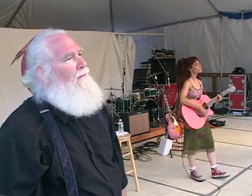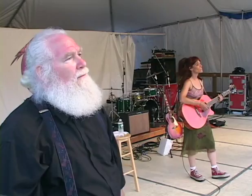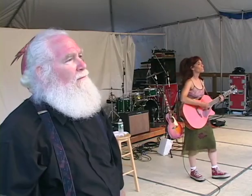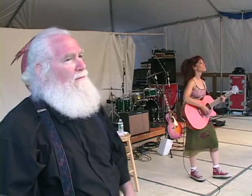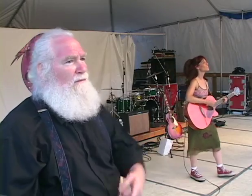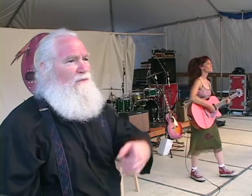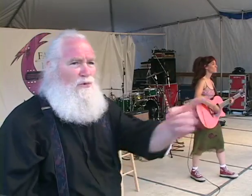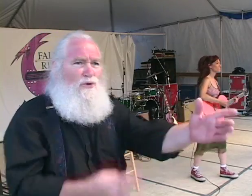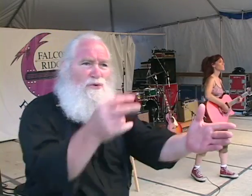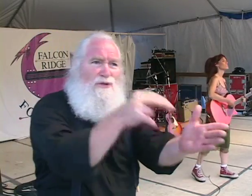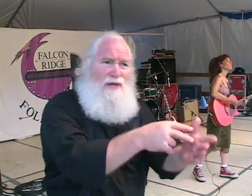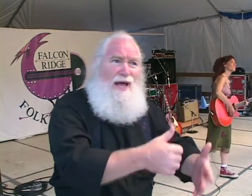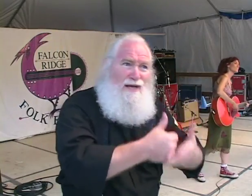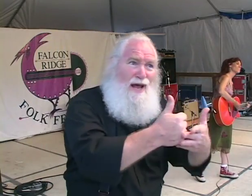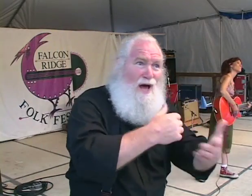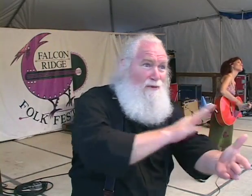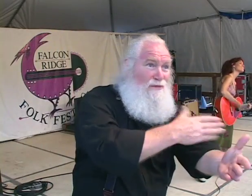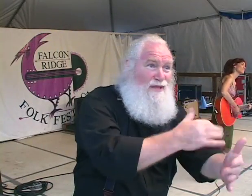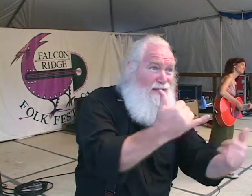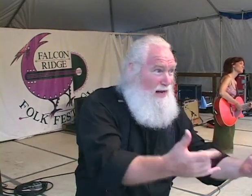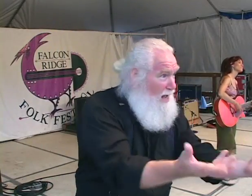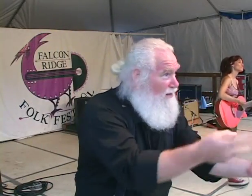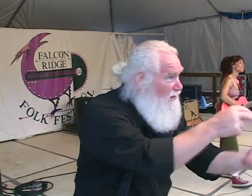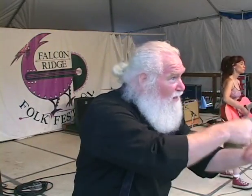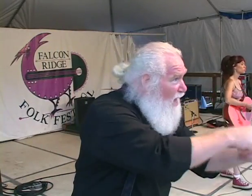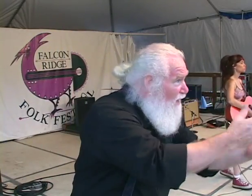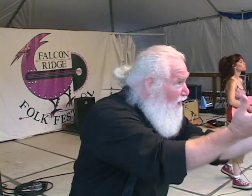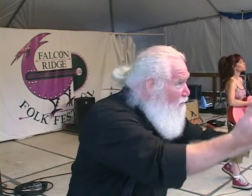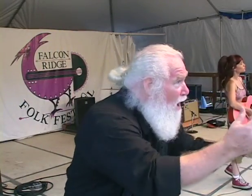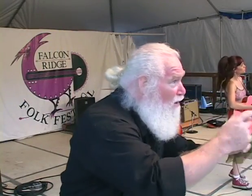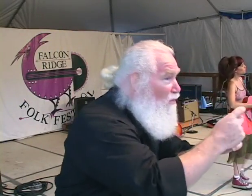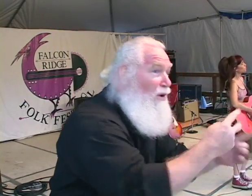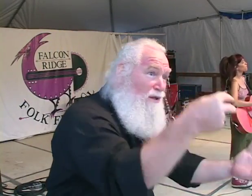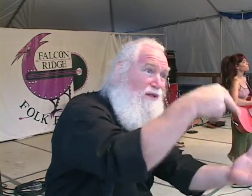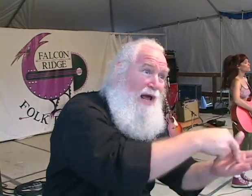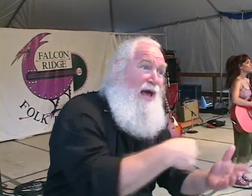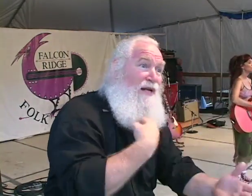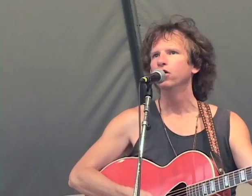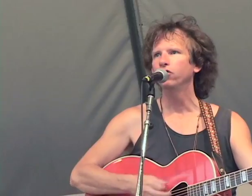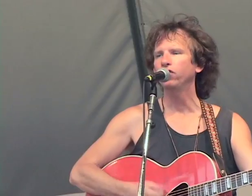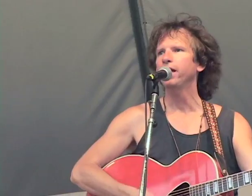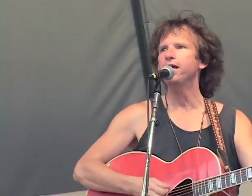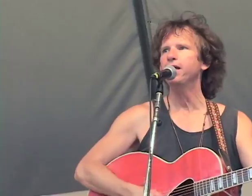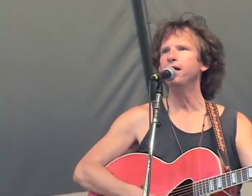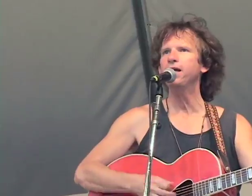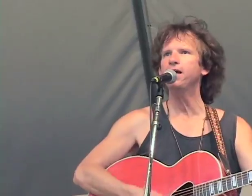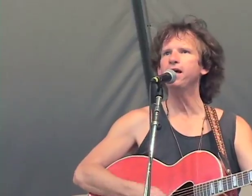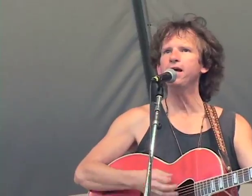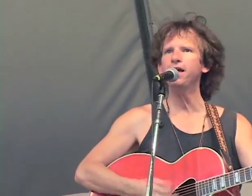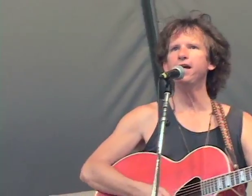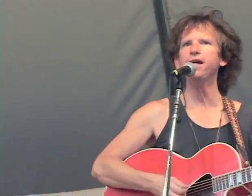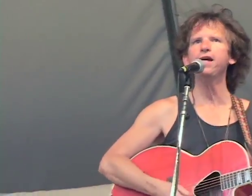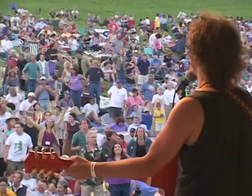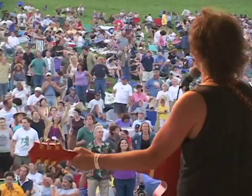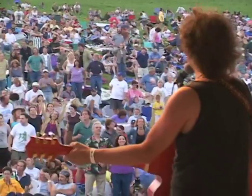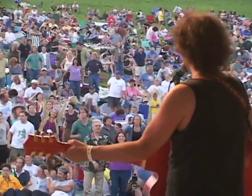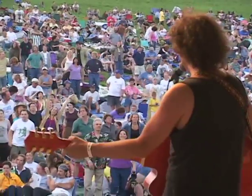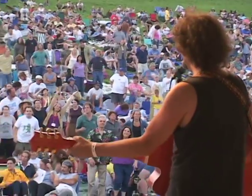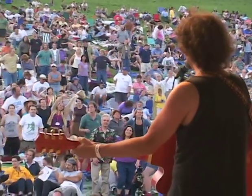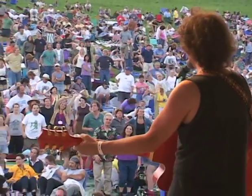Can you guys stand up and help us sing this last part? Just sing the word stand. Stand.